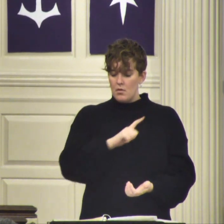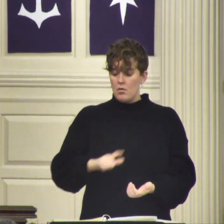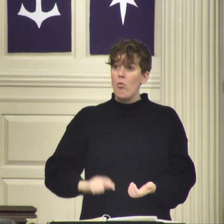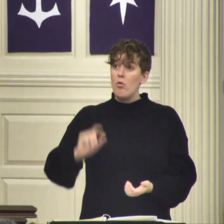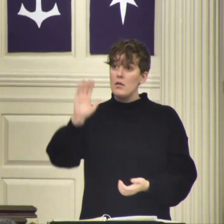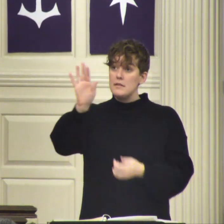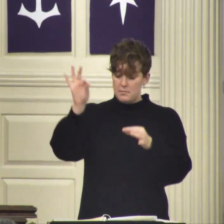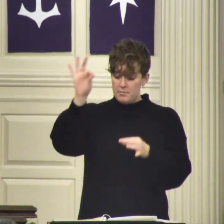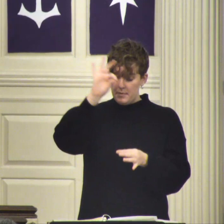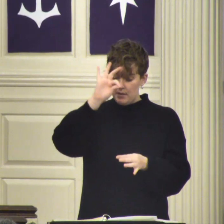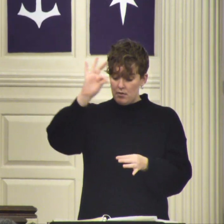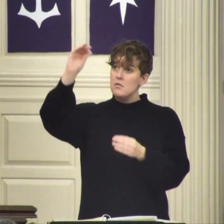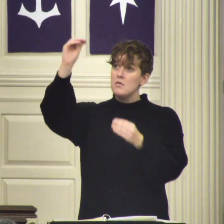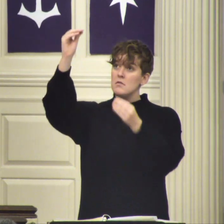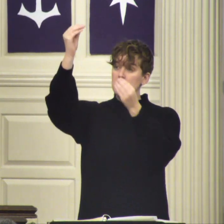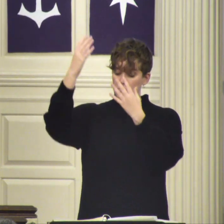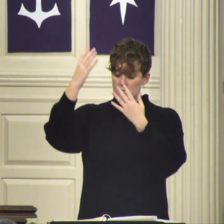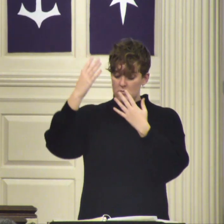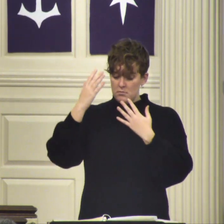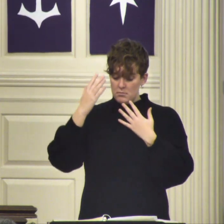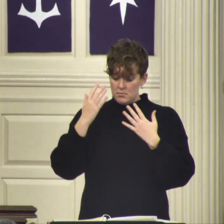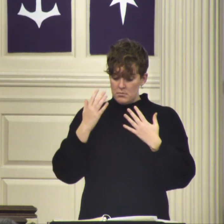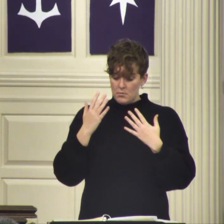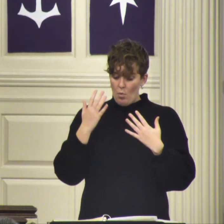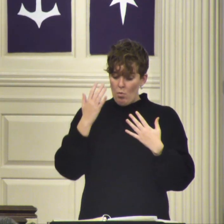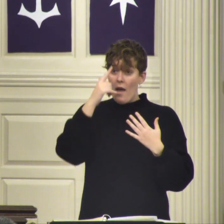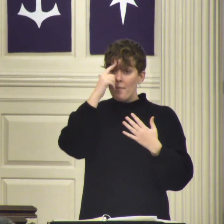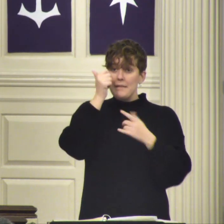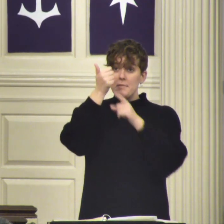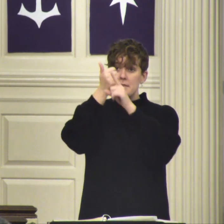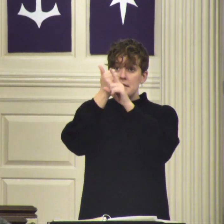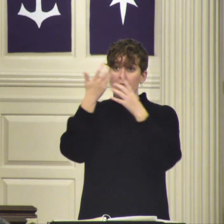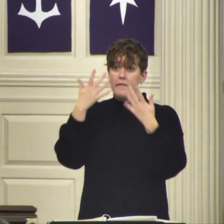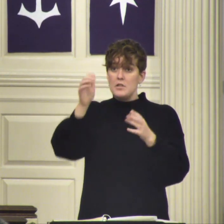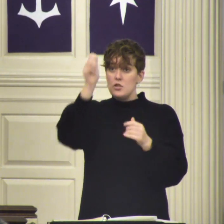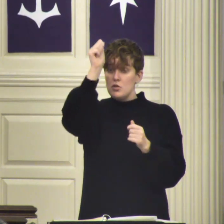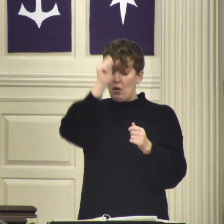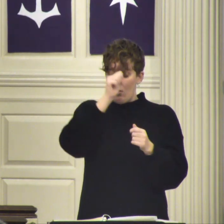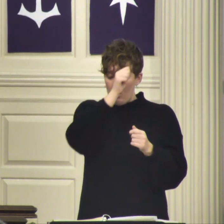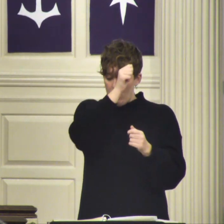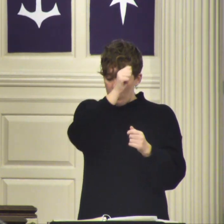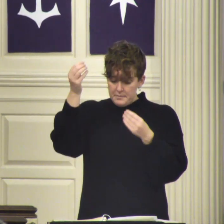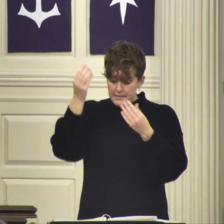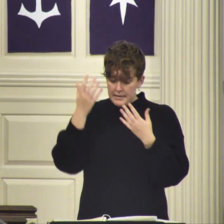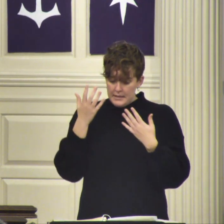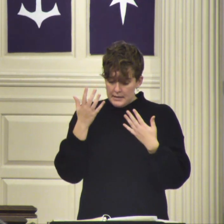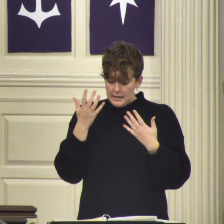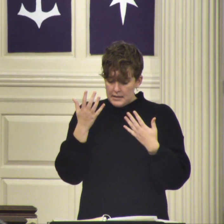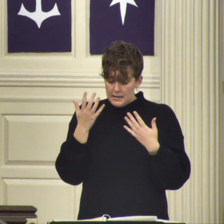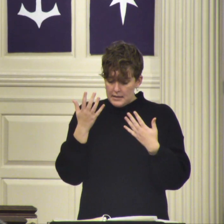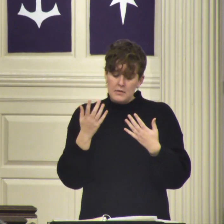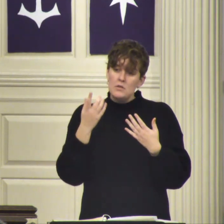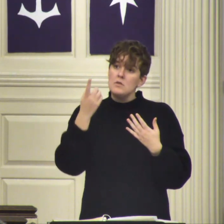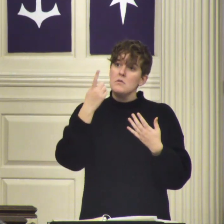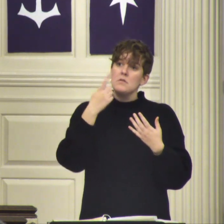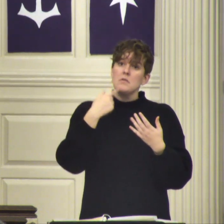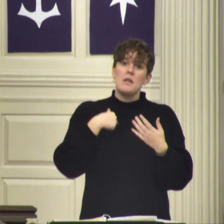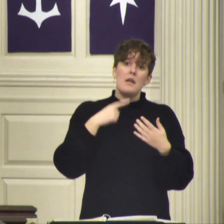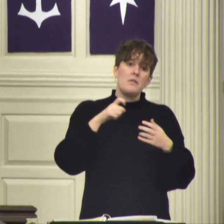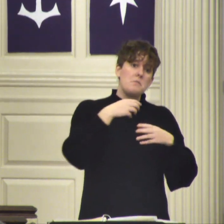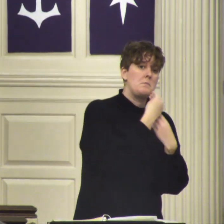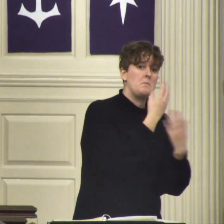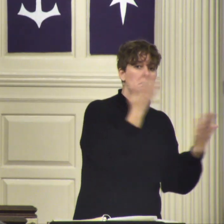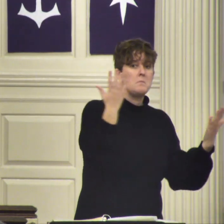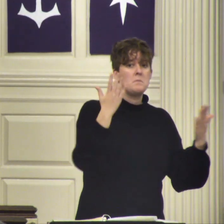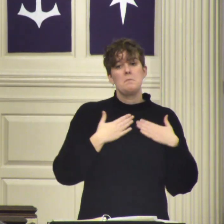Spirit of the Lord is upon me, because he has anointed me to bring